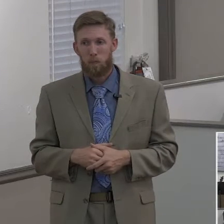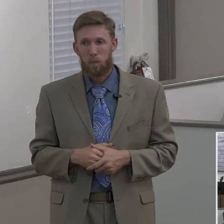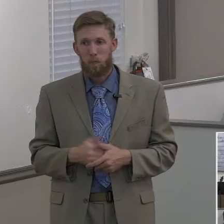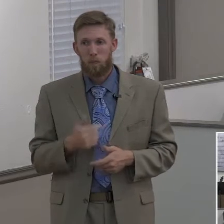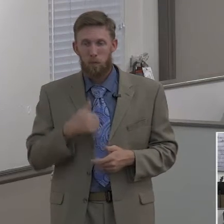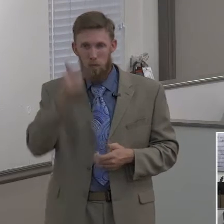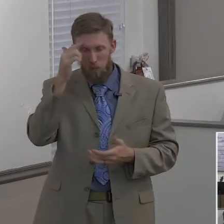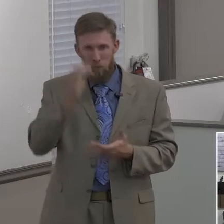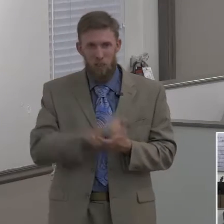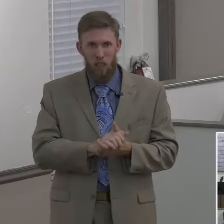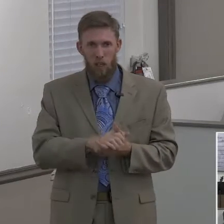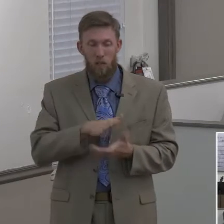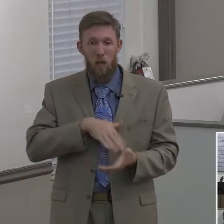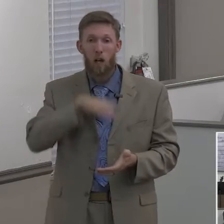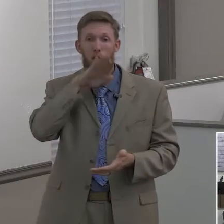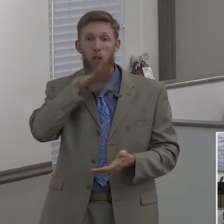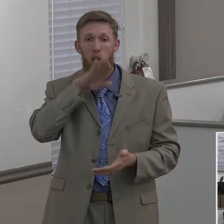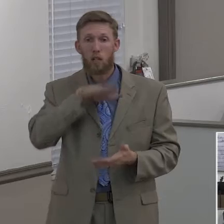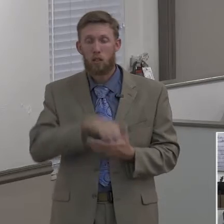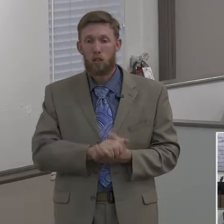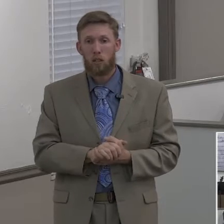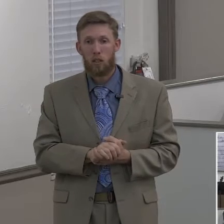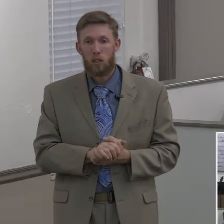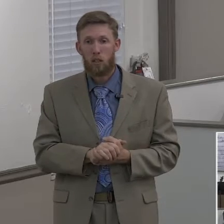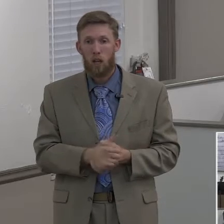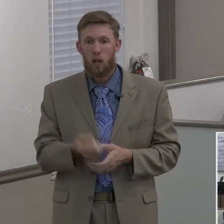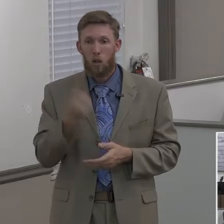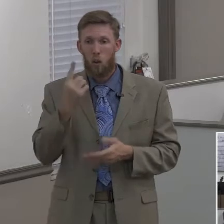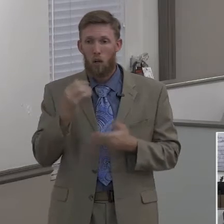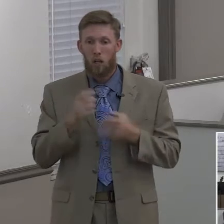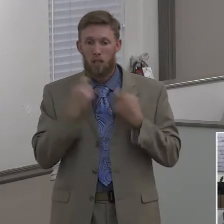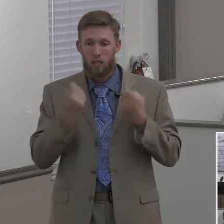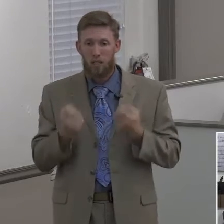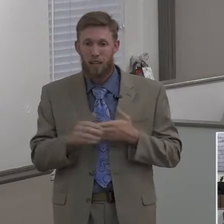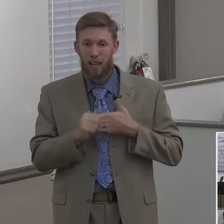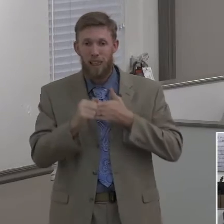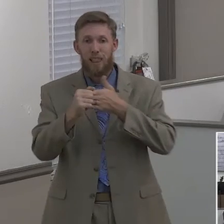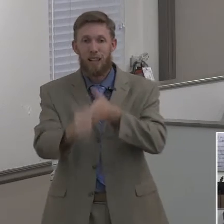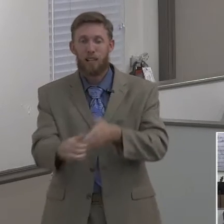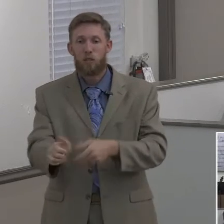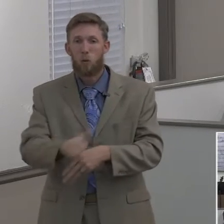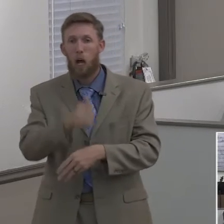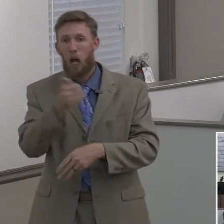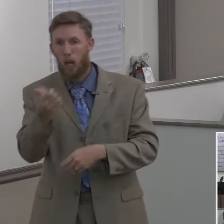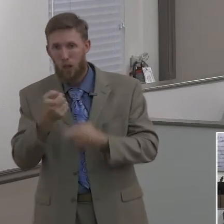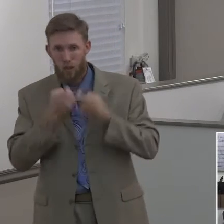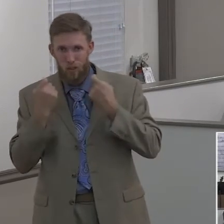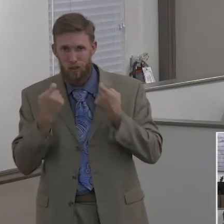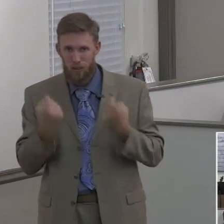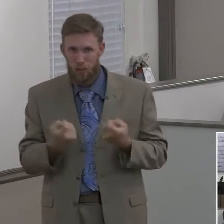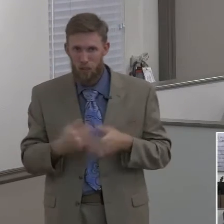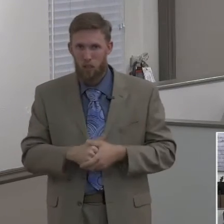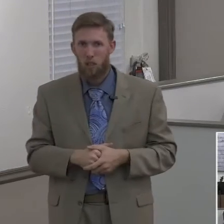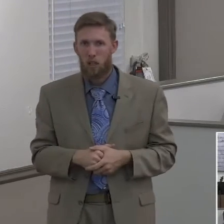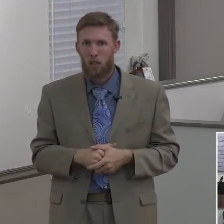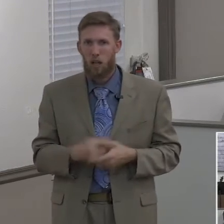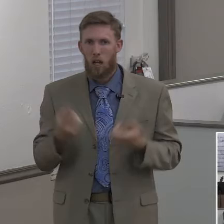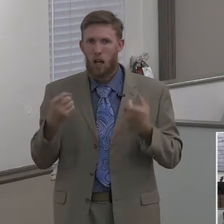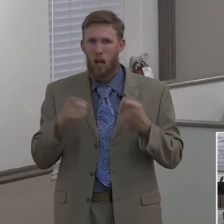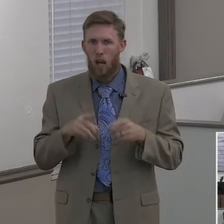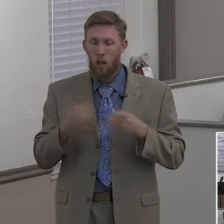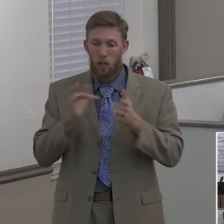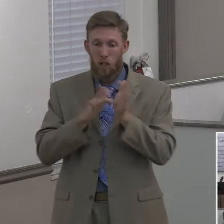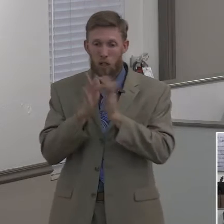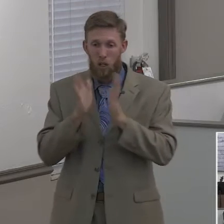I believe that frustration is one of the sins that leads to many other sins in our lives. And